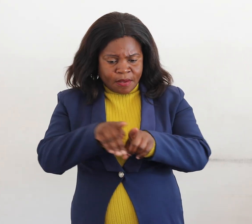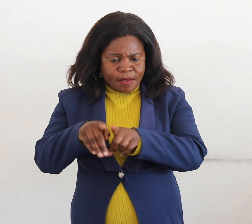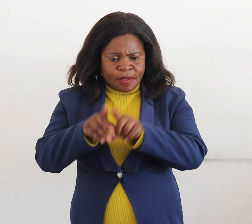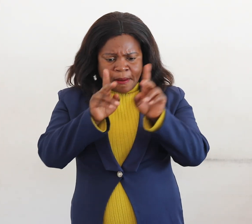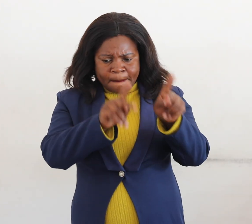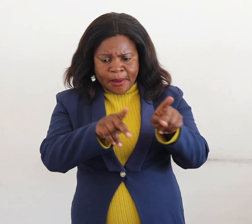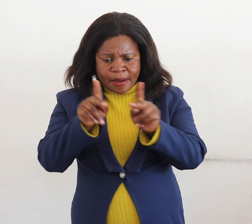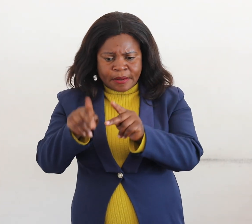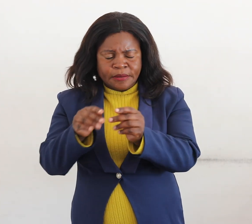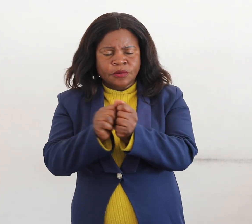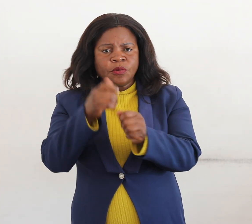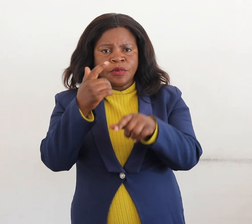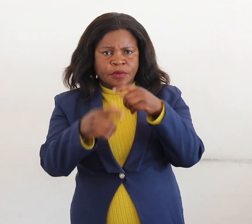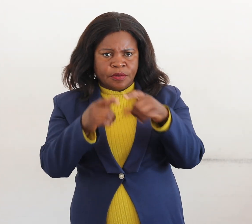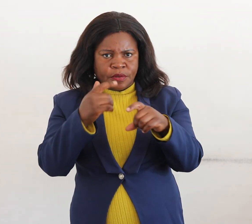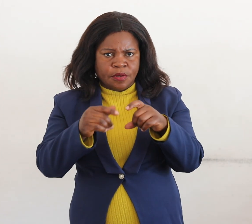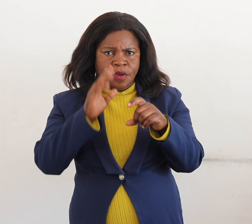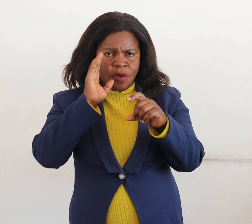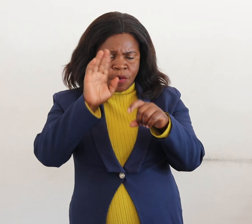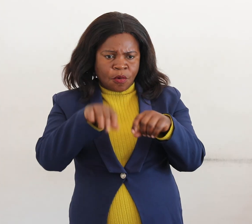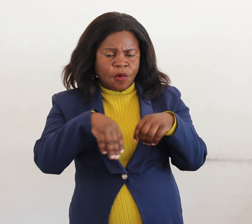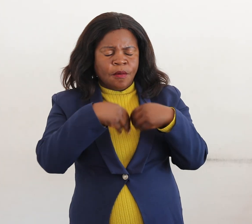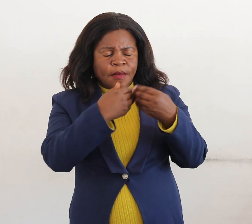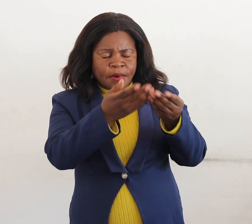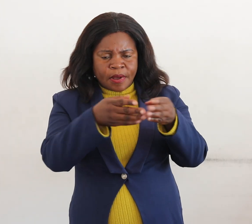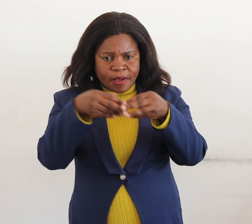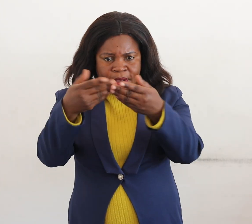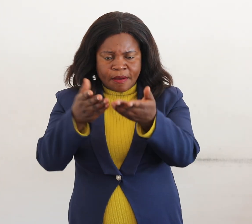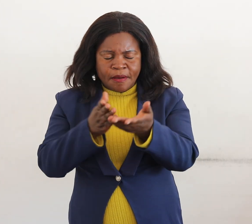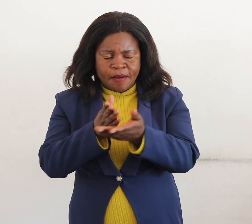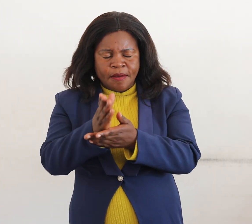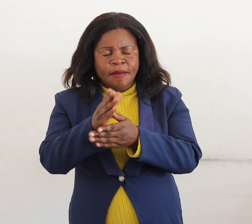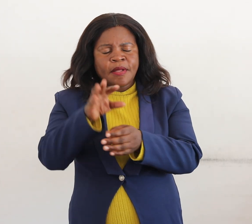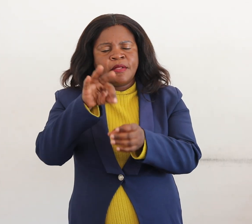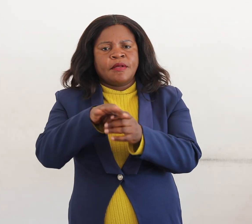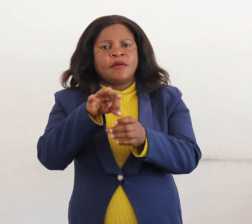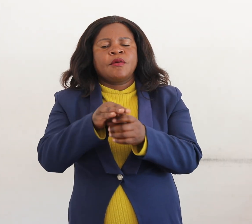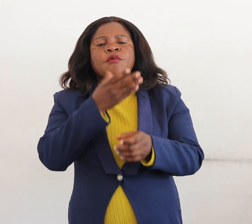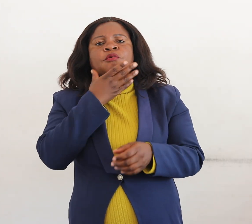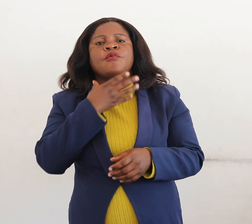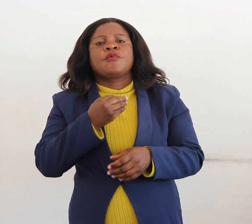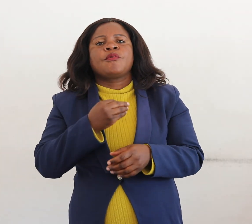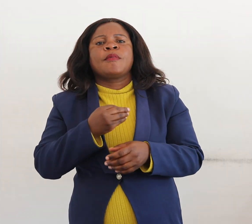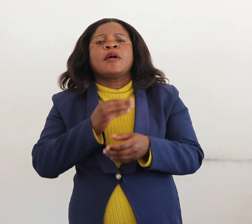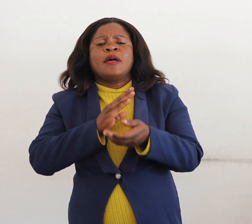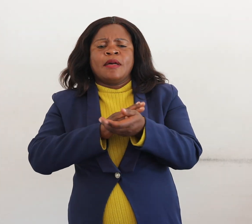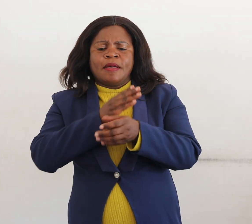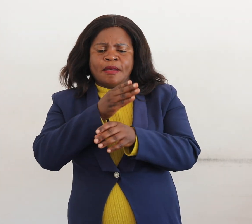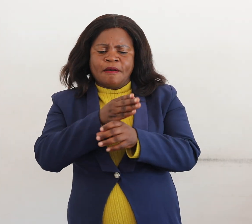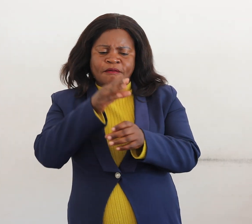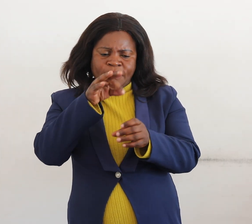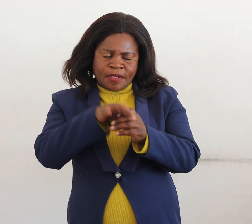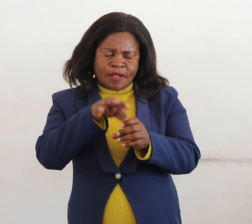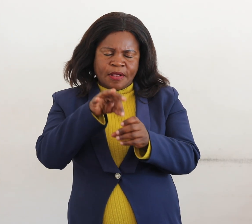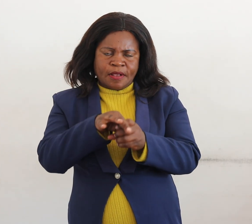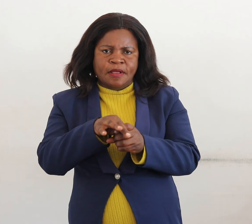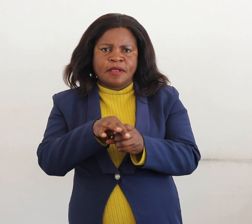disabilities will be distributed by the Electoral Commission after the election among the political